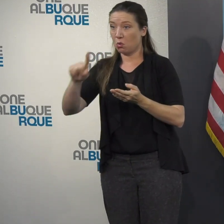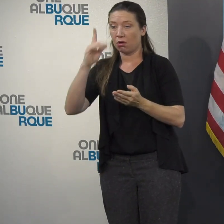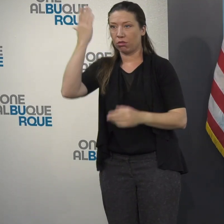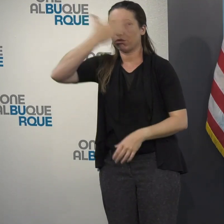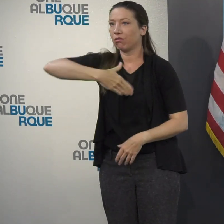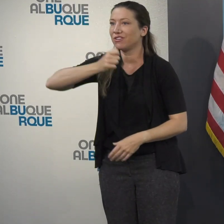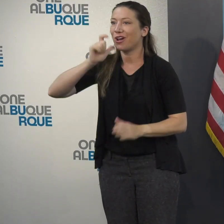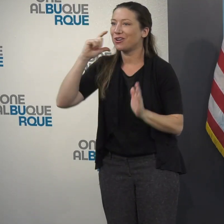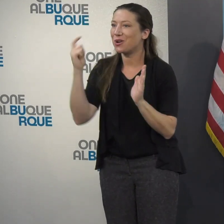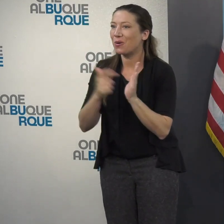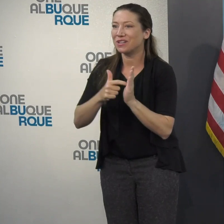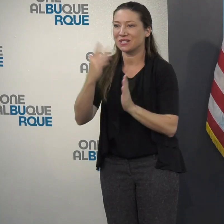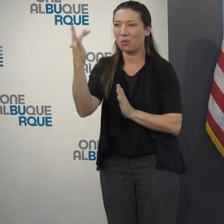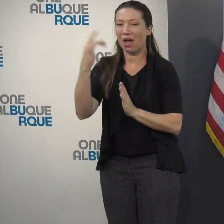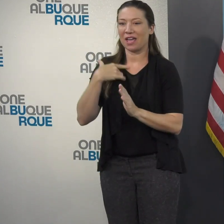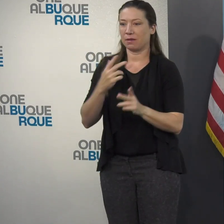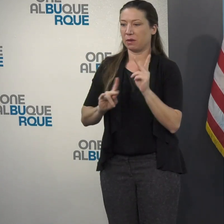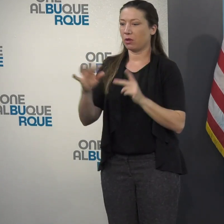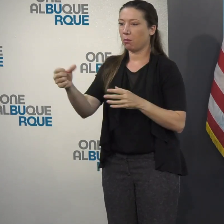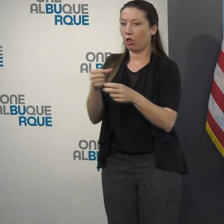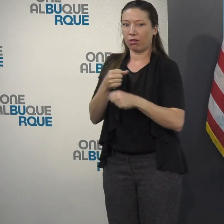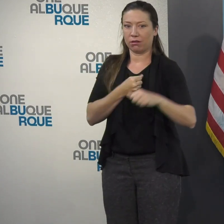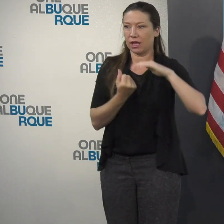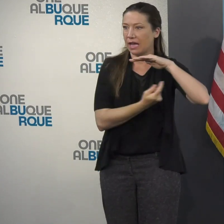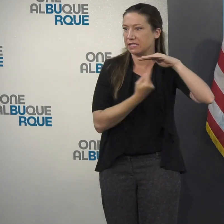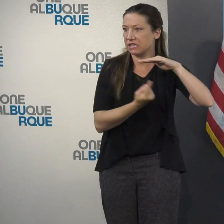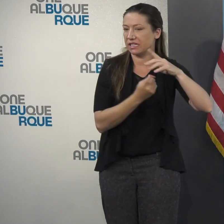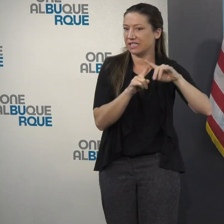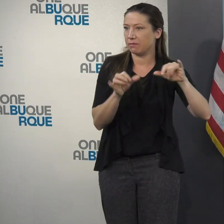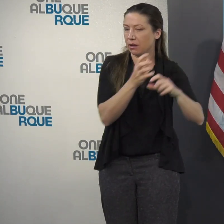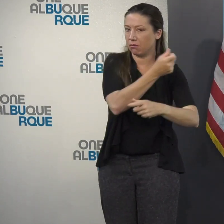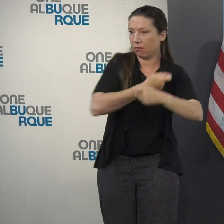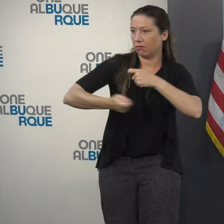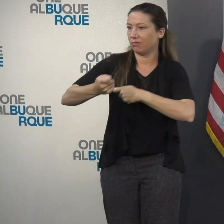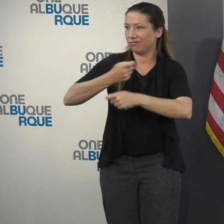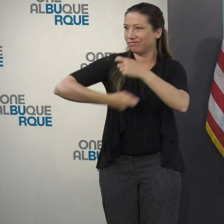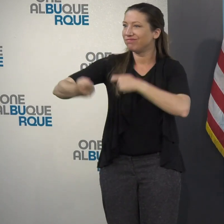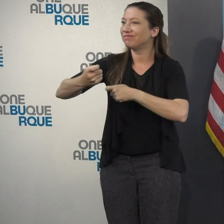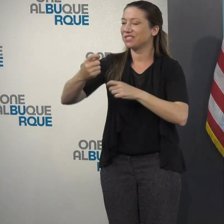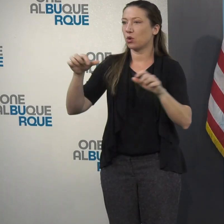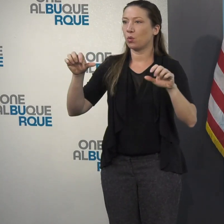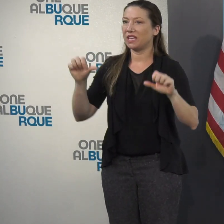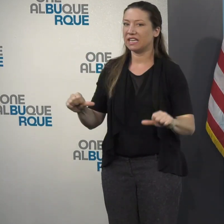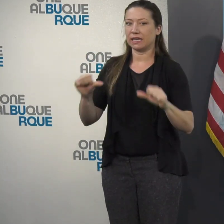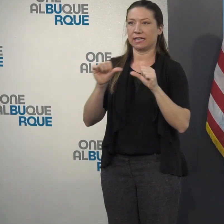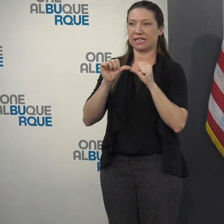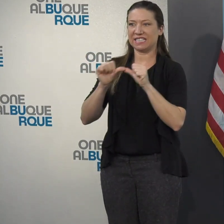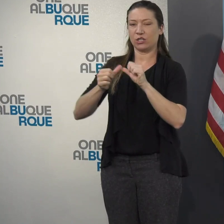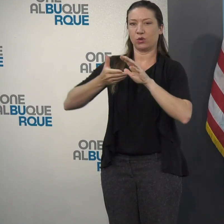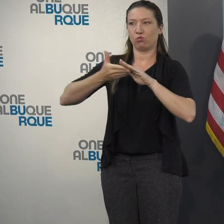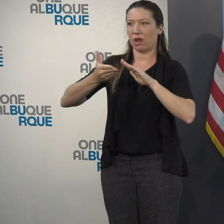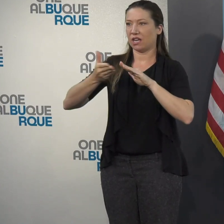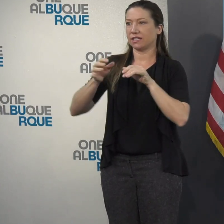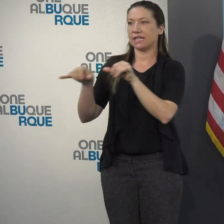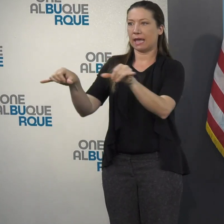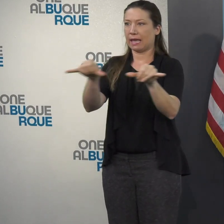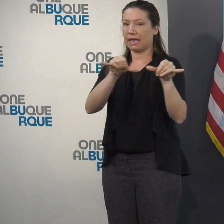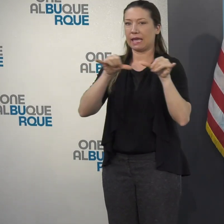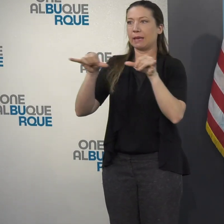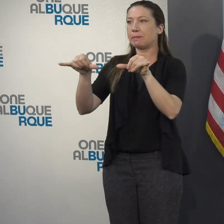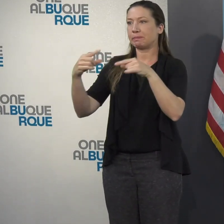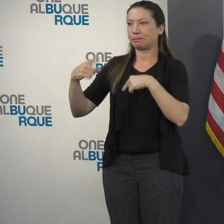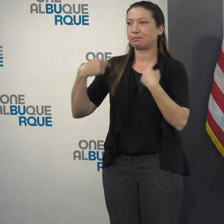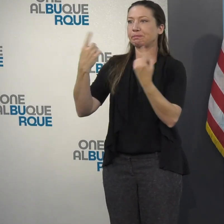assessment. We backfill them appropriately and keep our service levels at the same. We keep our service levels the same for